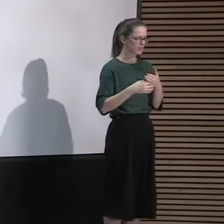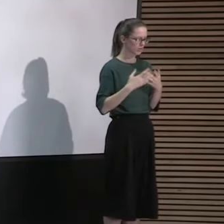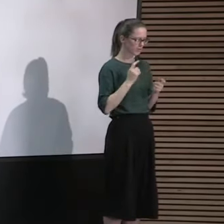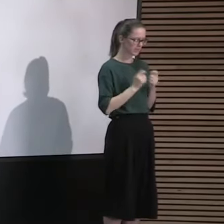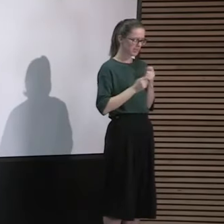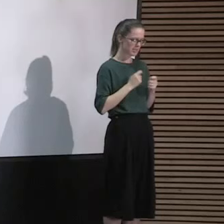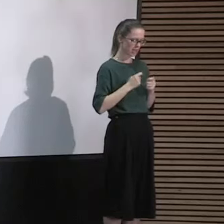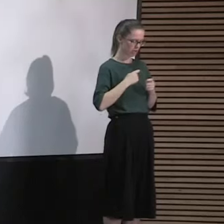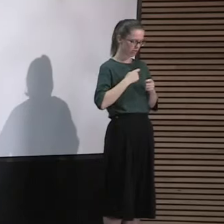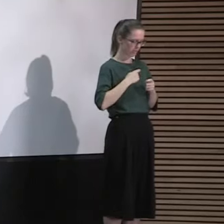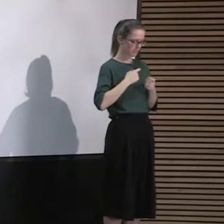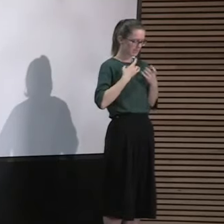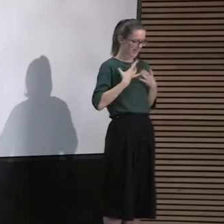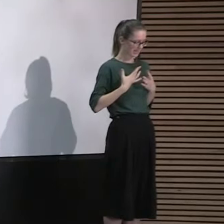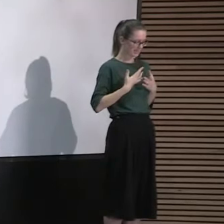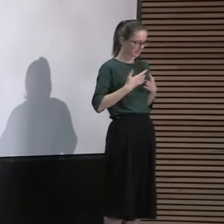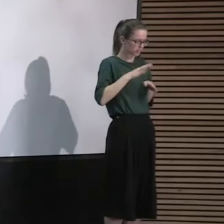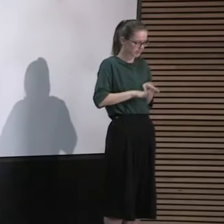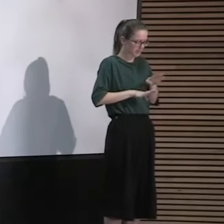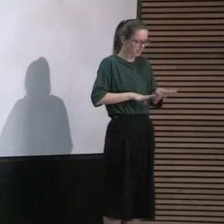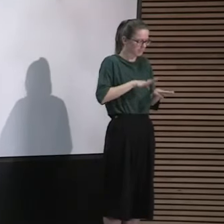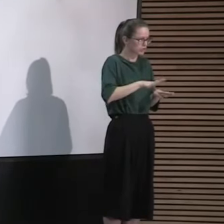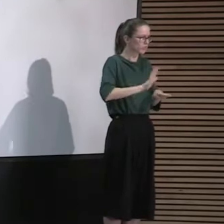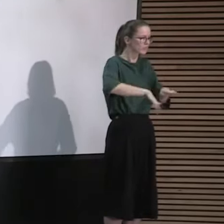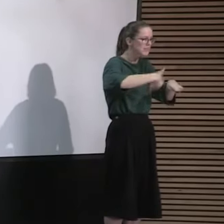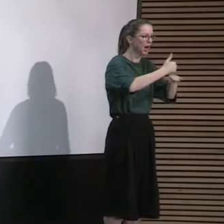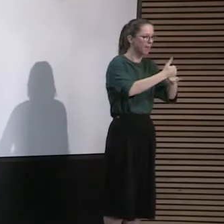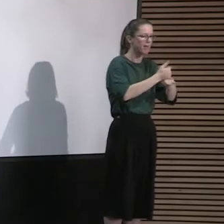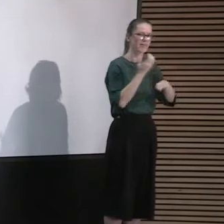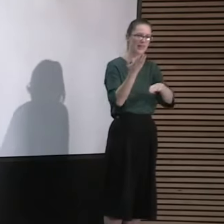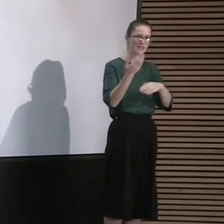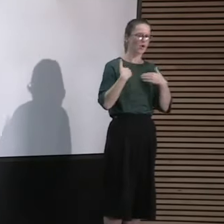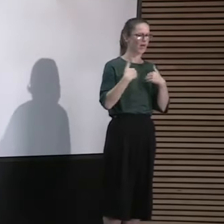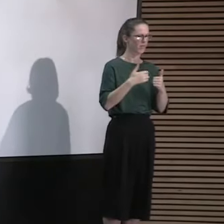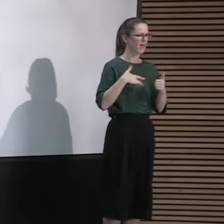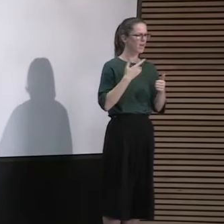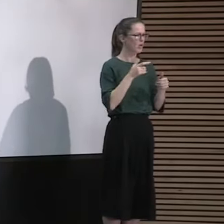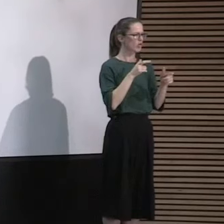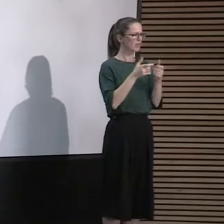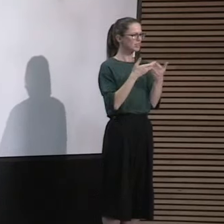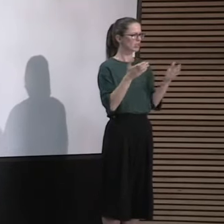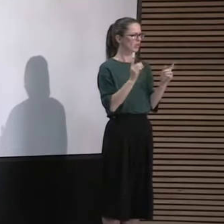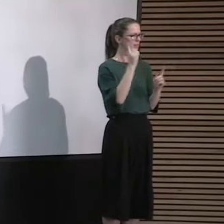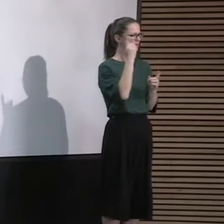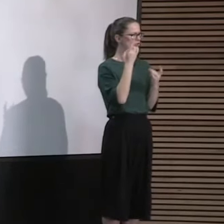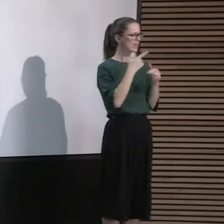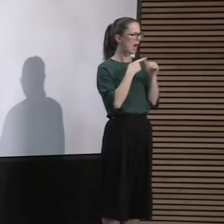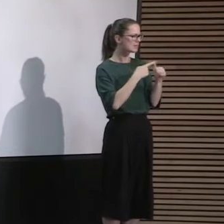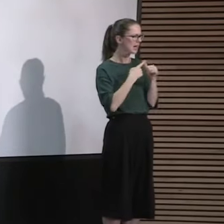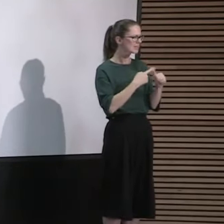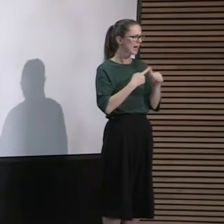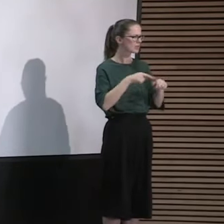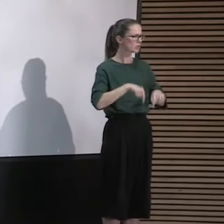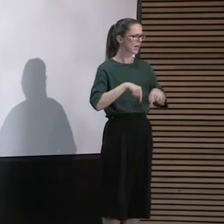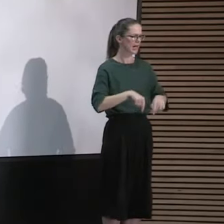testing regime, that is a matter for health, and I think that the Director General and the Minister answered a lot of questions on it when they